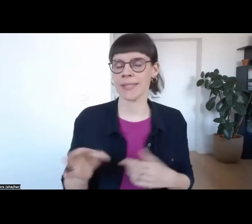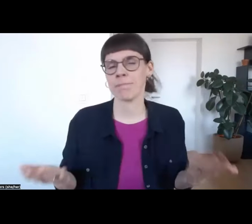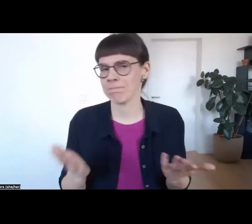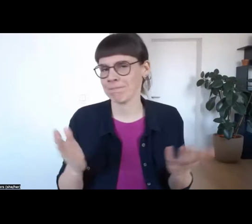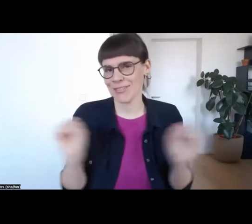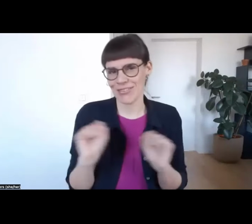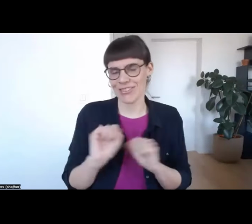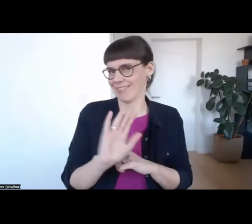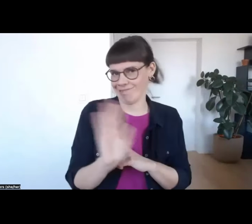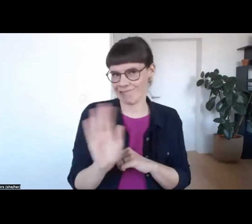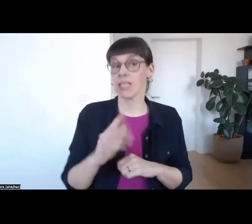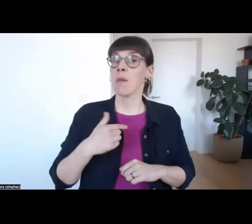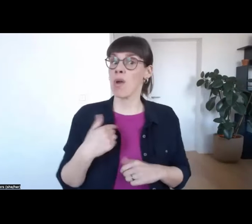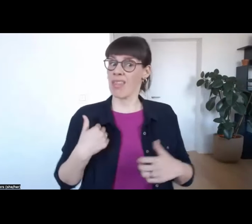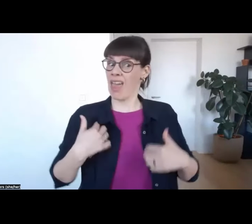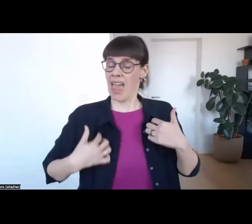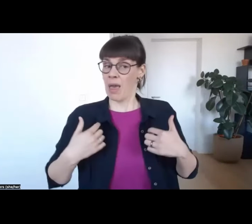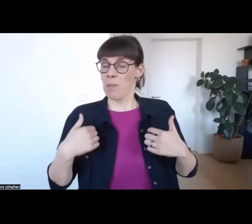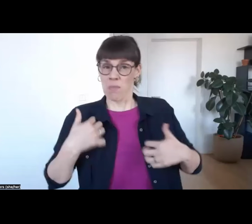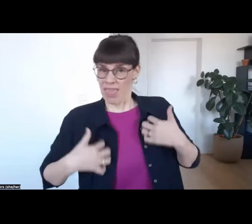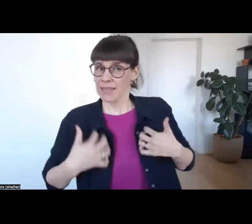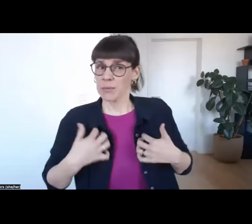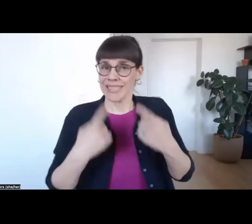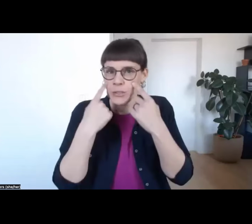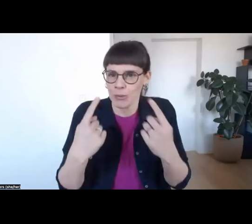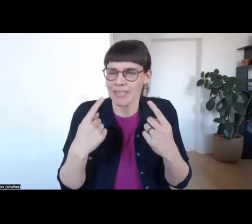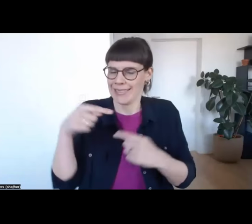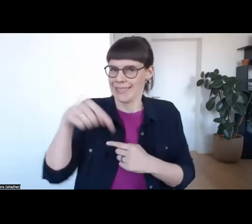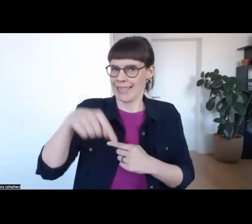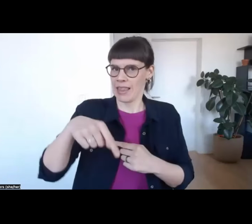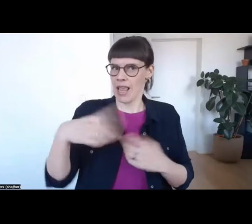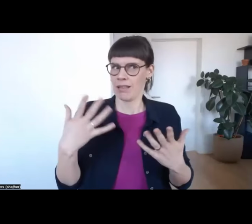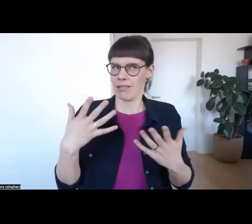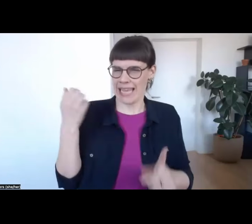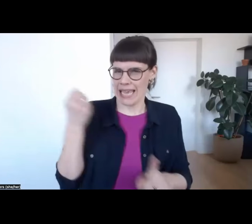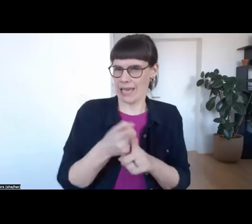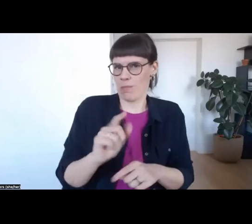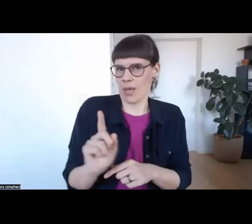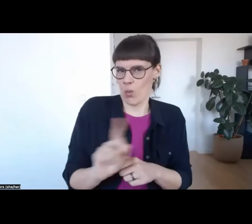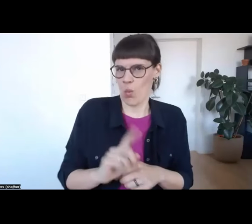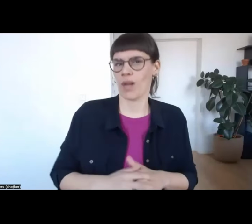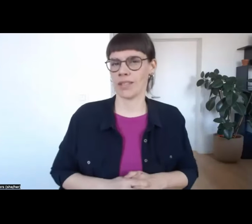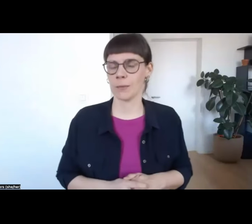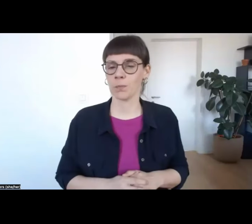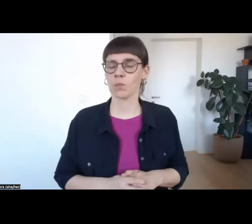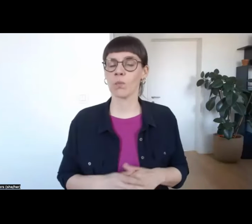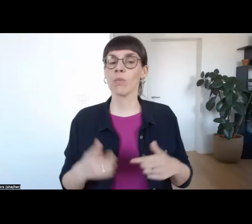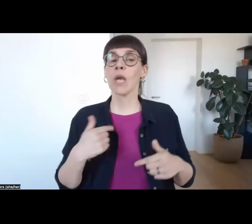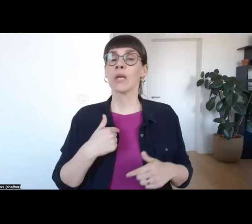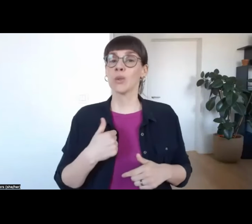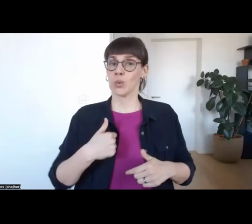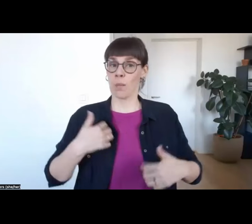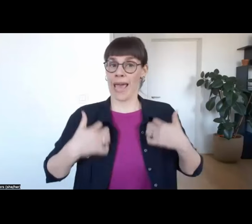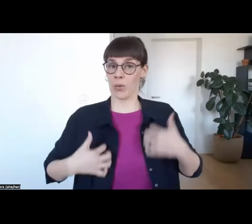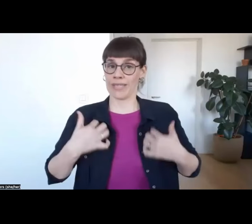I can respond in some ways. I can't respond yet to this, but this is the kind of thing I want to look at. What is the